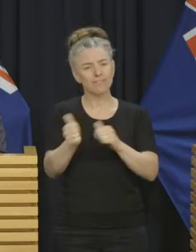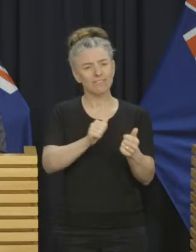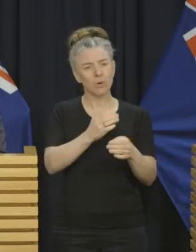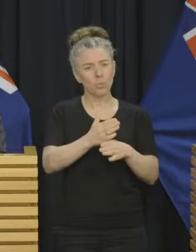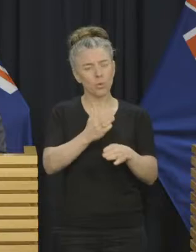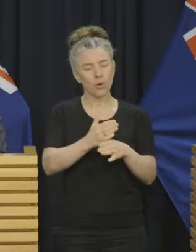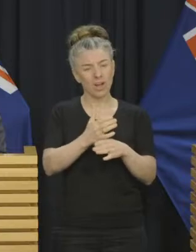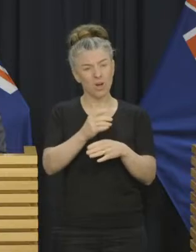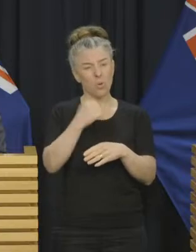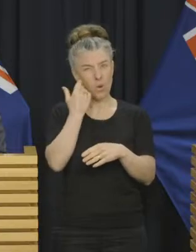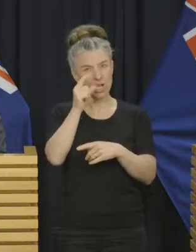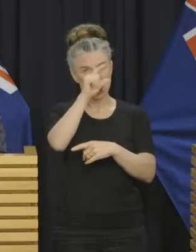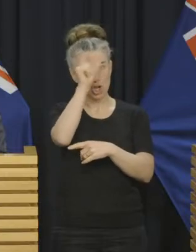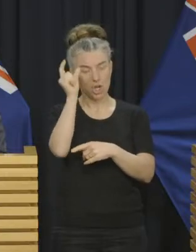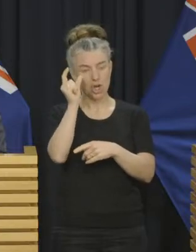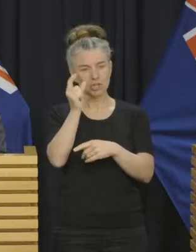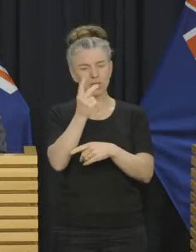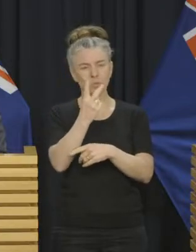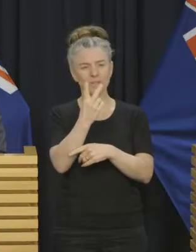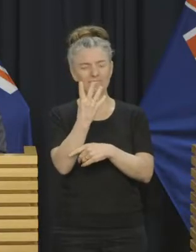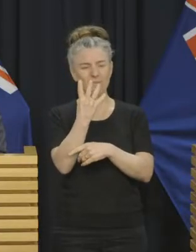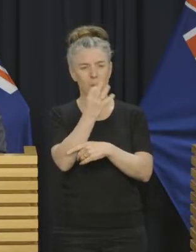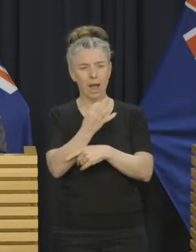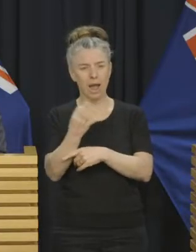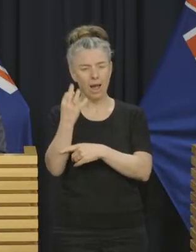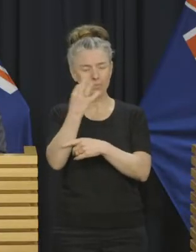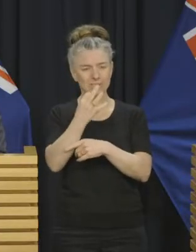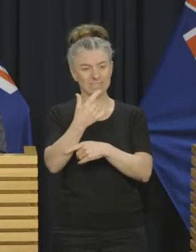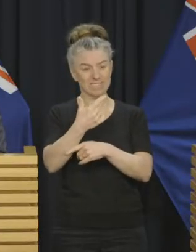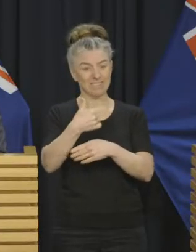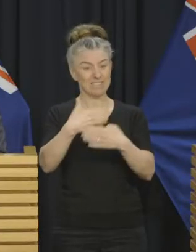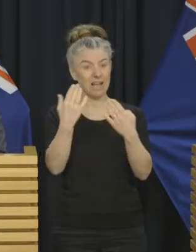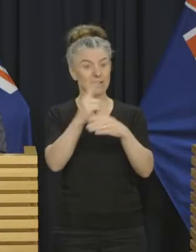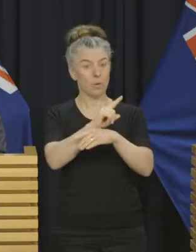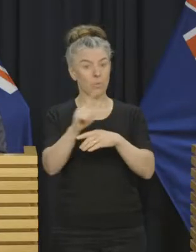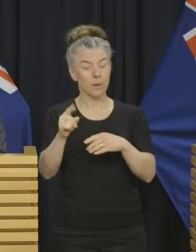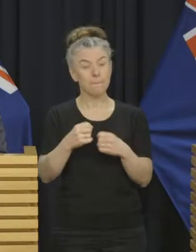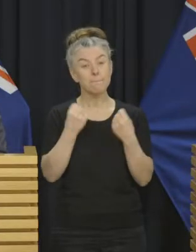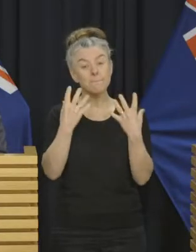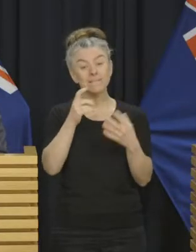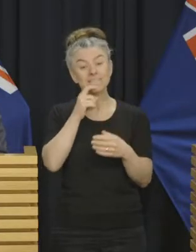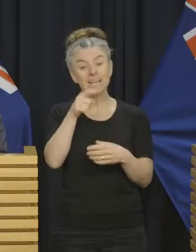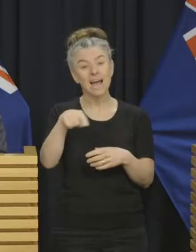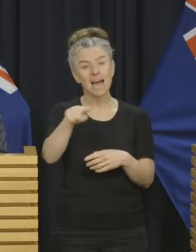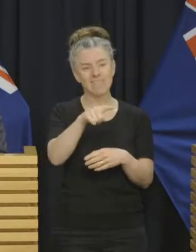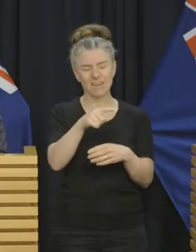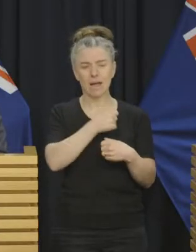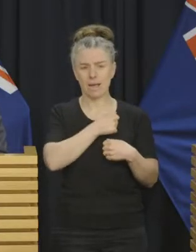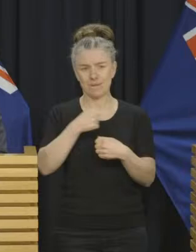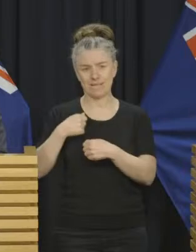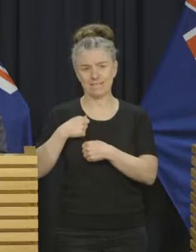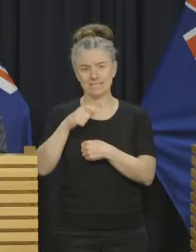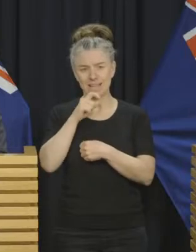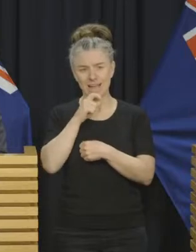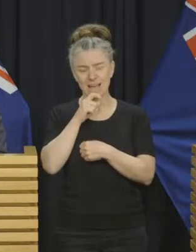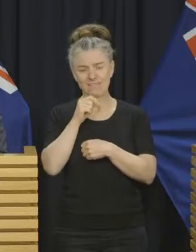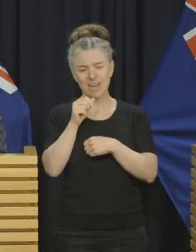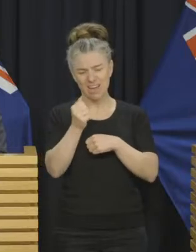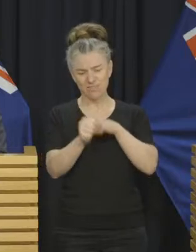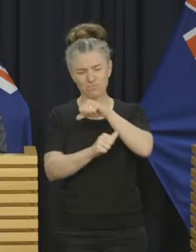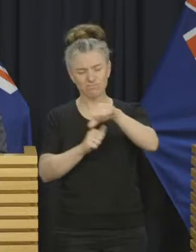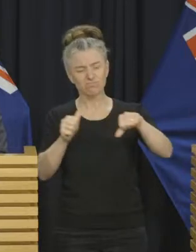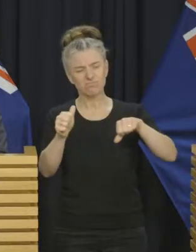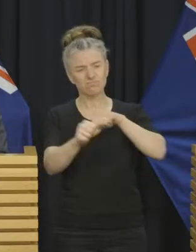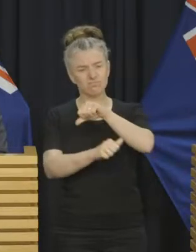there 24/7 in every facility. A lot of the staff working in the facilities are Defence Force staff, and they tend to rotate in and